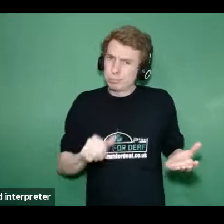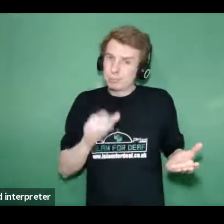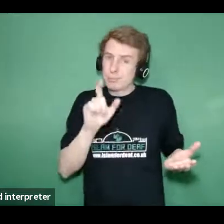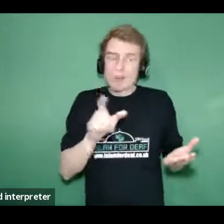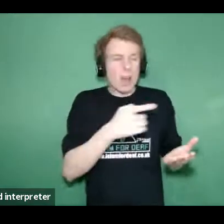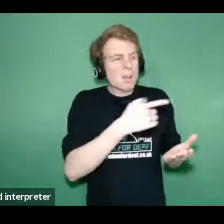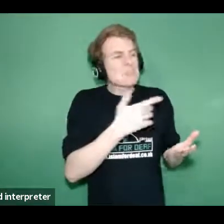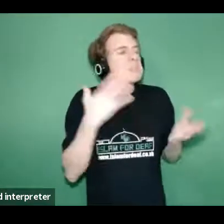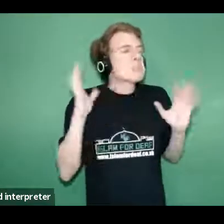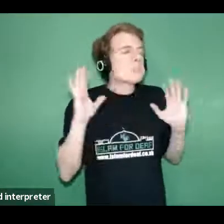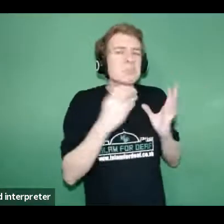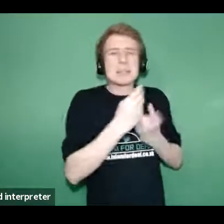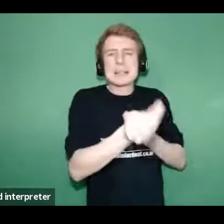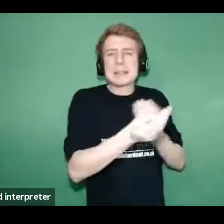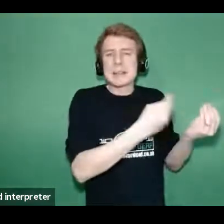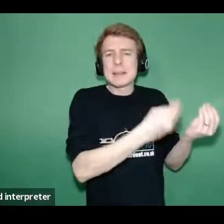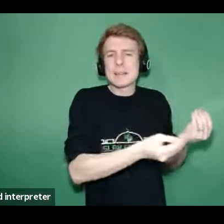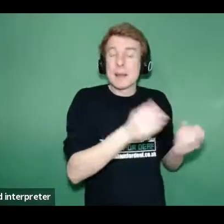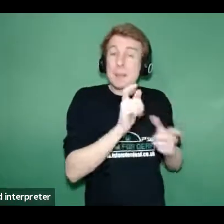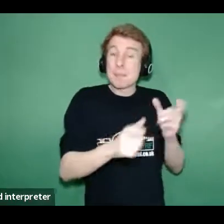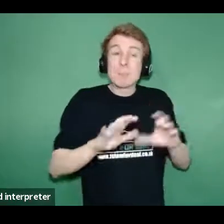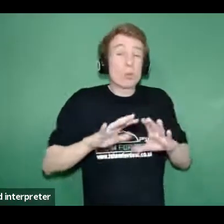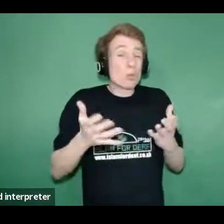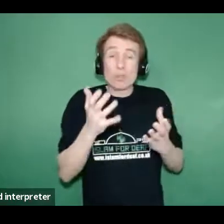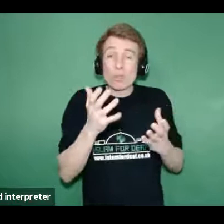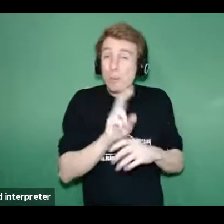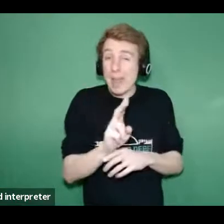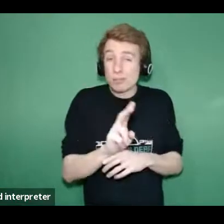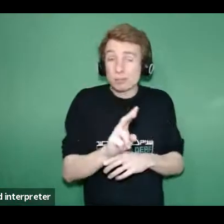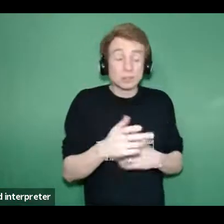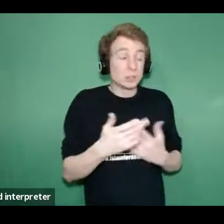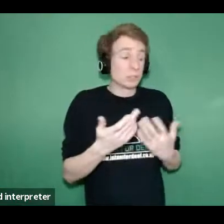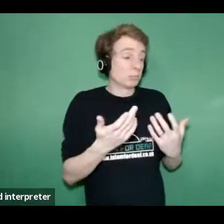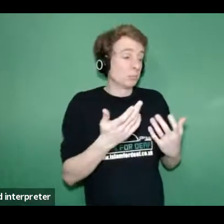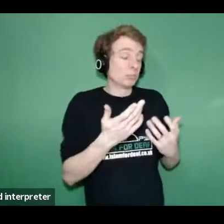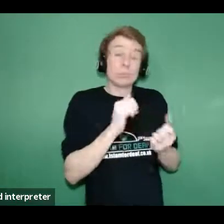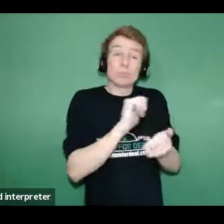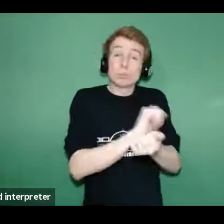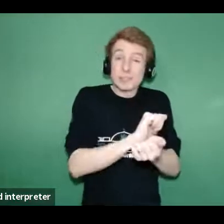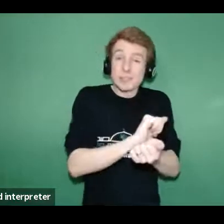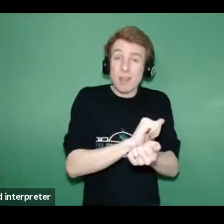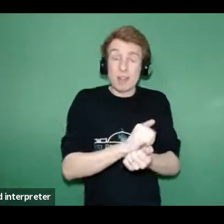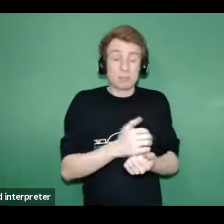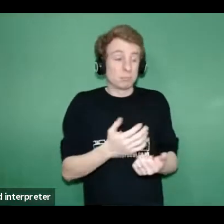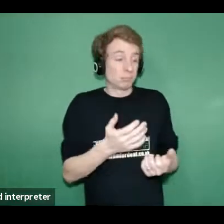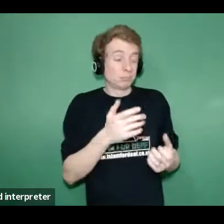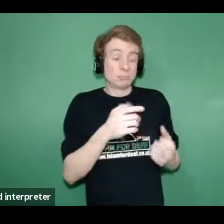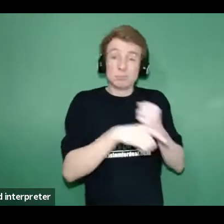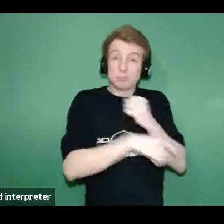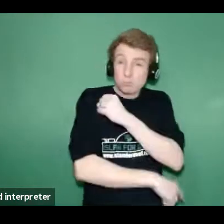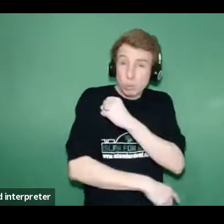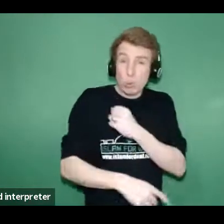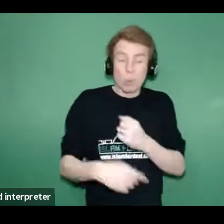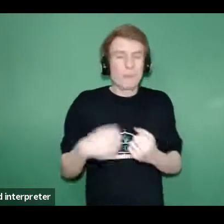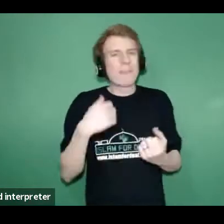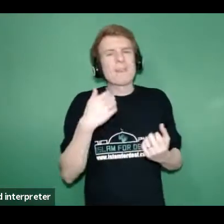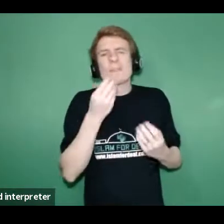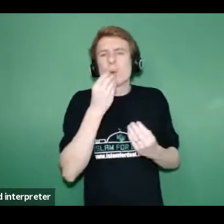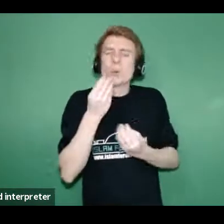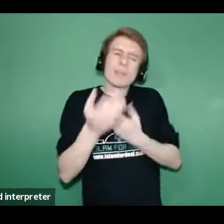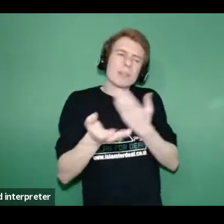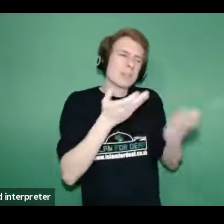the orphans, and also the prisoners. And Allah the Most High, he explains the outcome or the